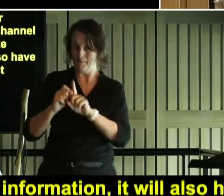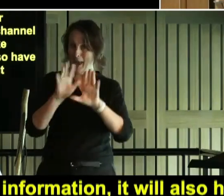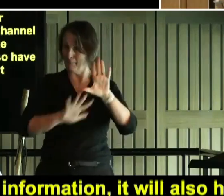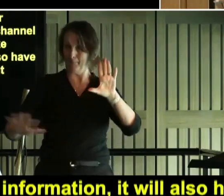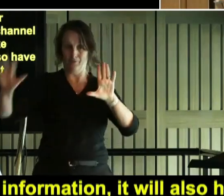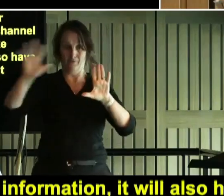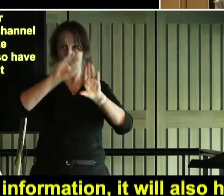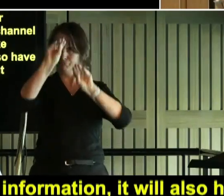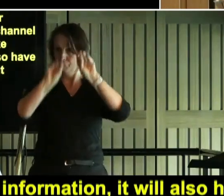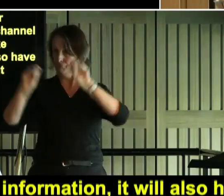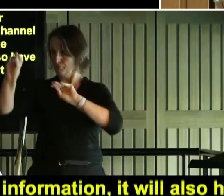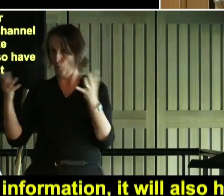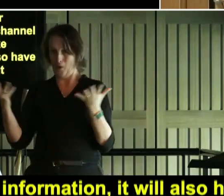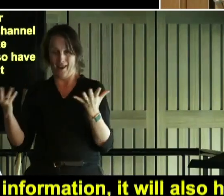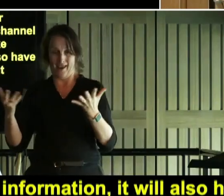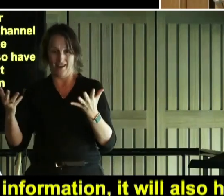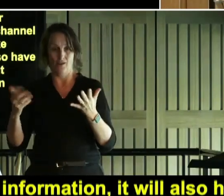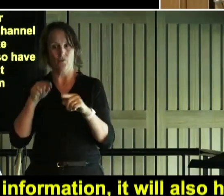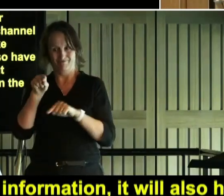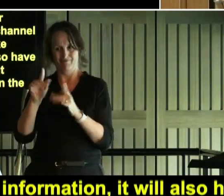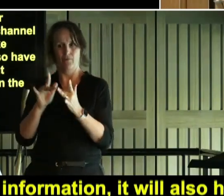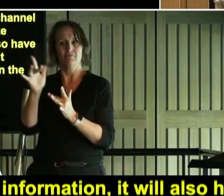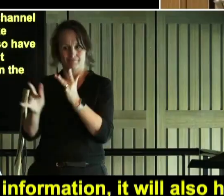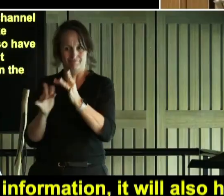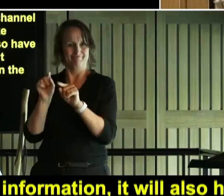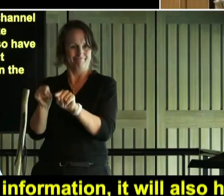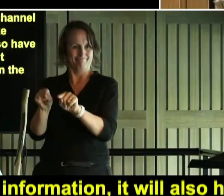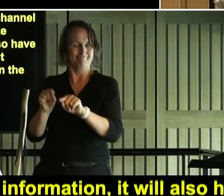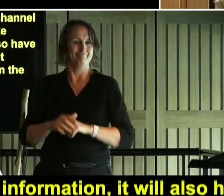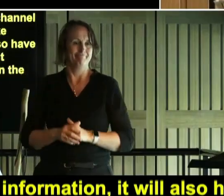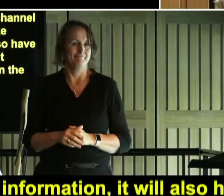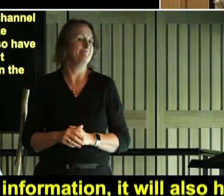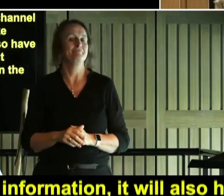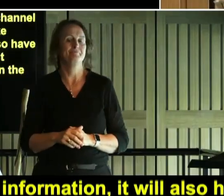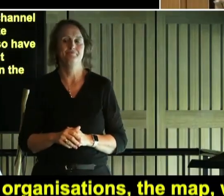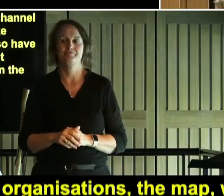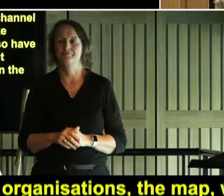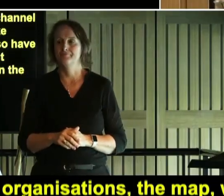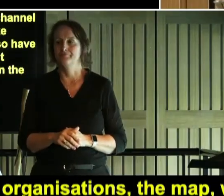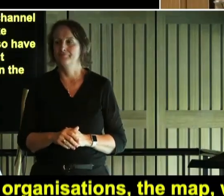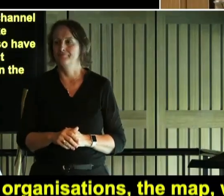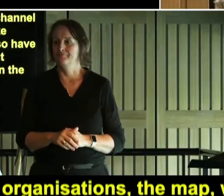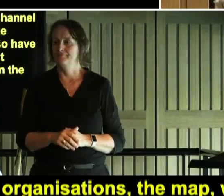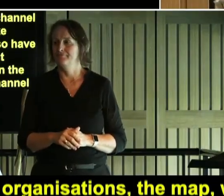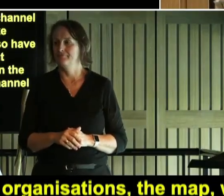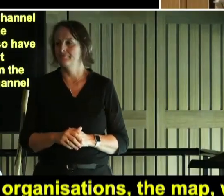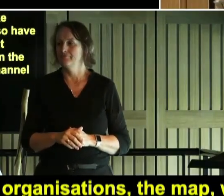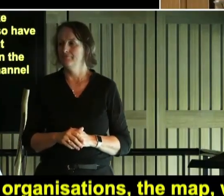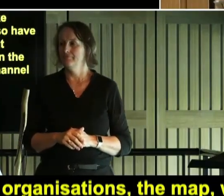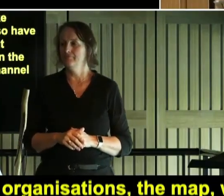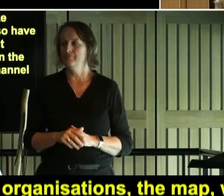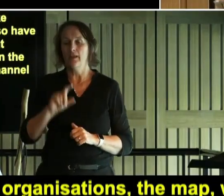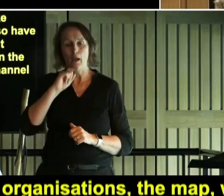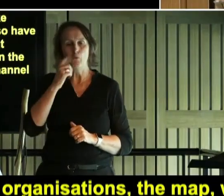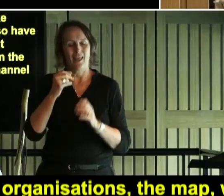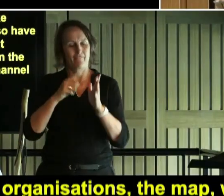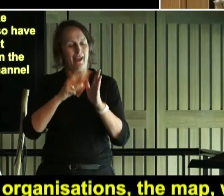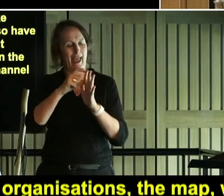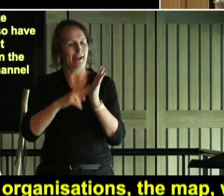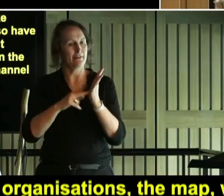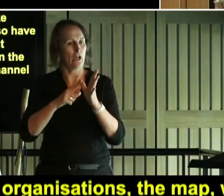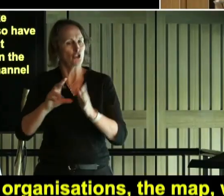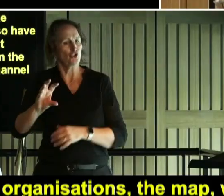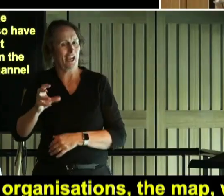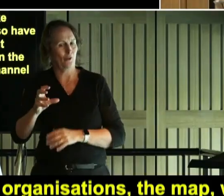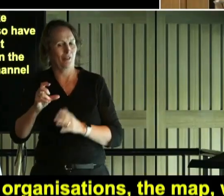in the process of building, will sit on our ADNA channel. And there will also be ADNA channels. So this is a really